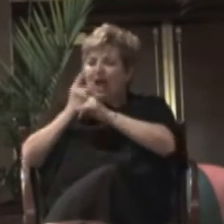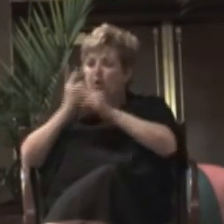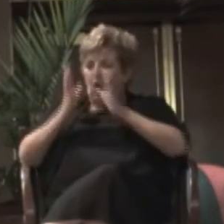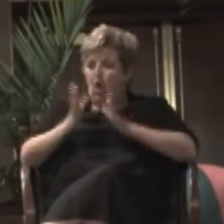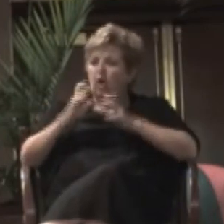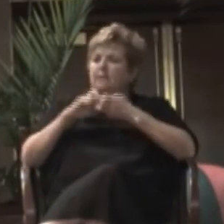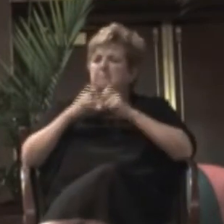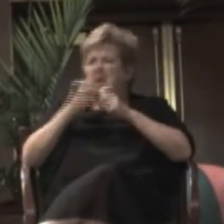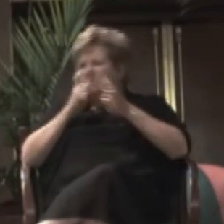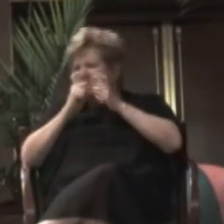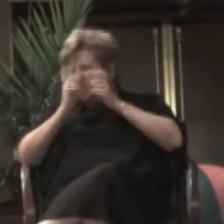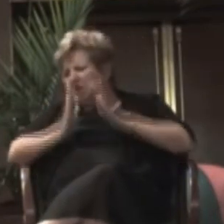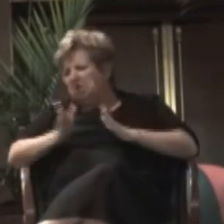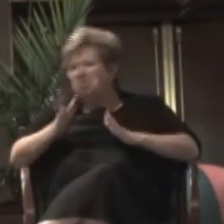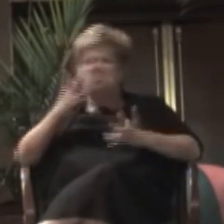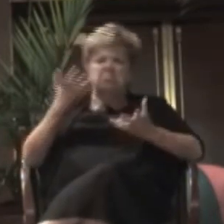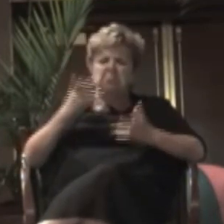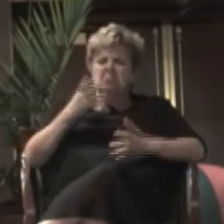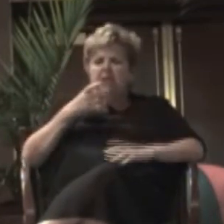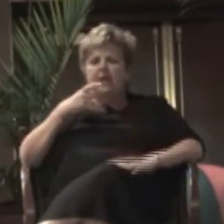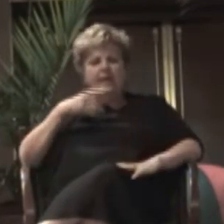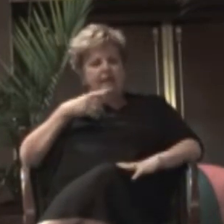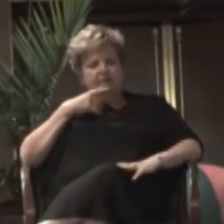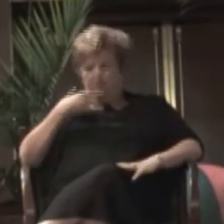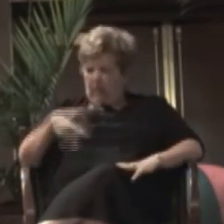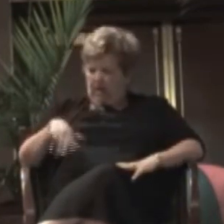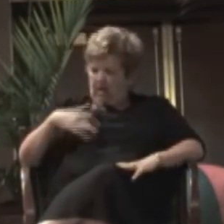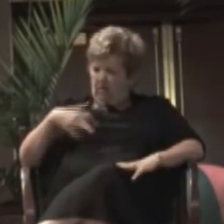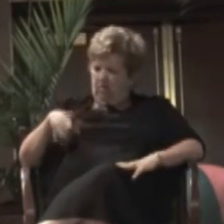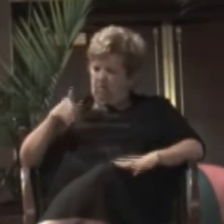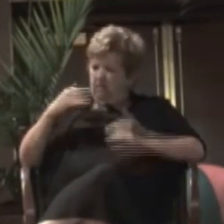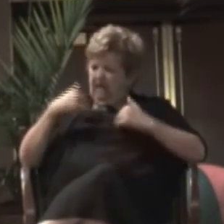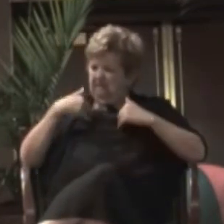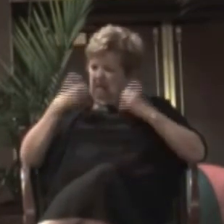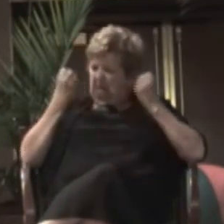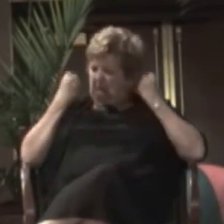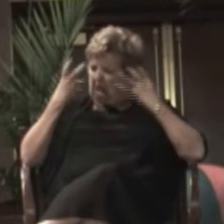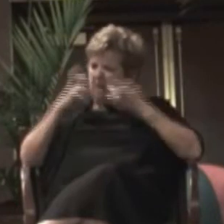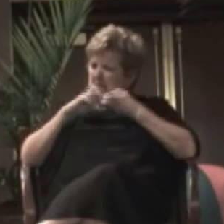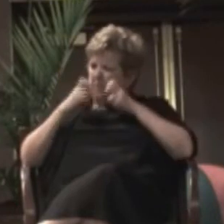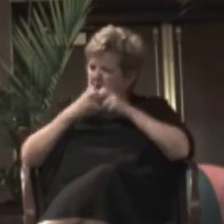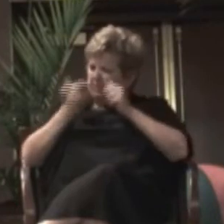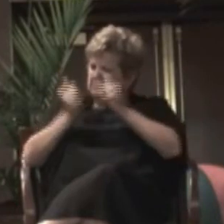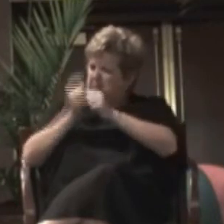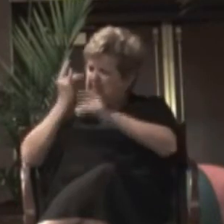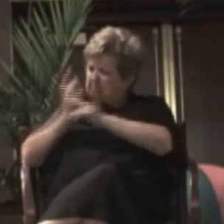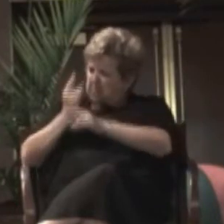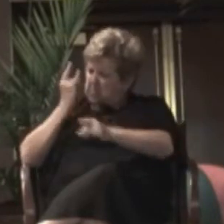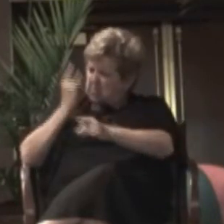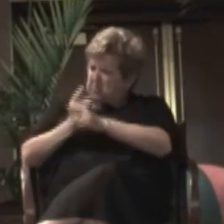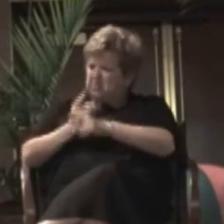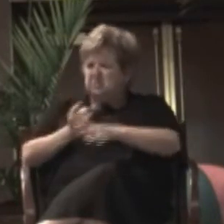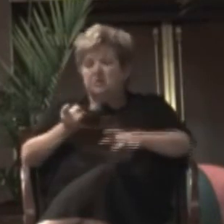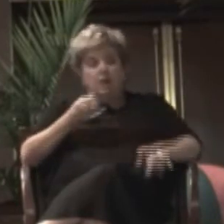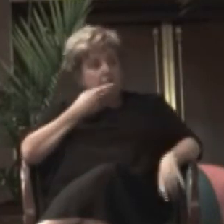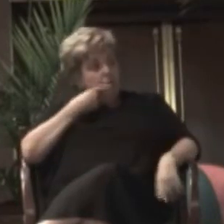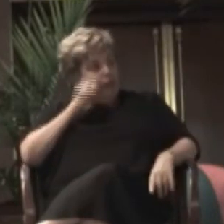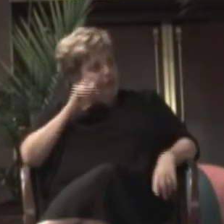drinker. He said a little different. He said, "Man, you've had a trouble with booze." And I said, "Yeah. I mean, my God, that's obvious. I had a record